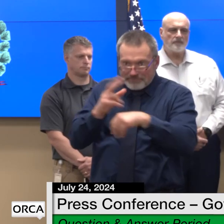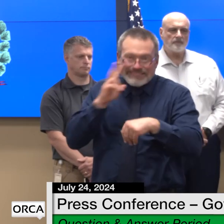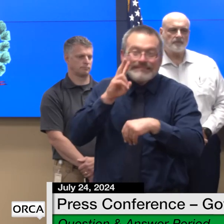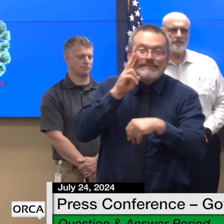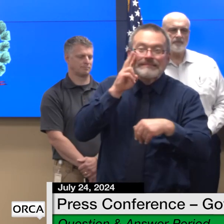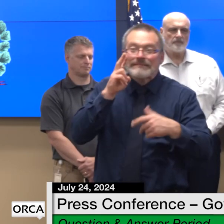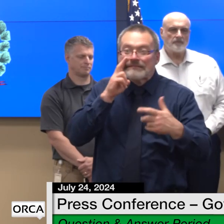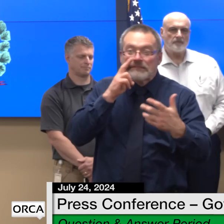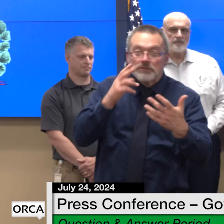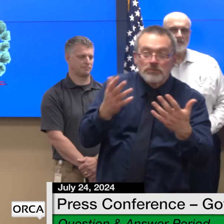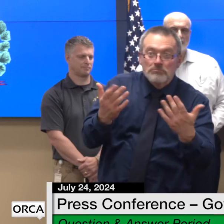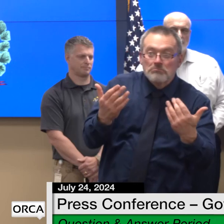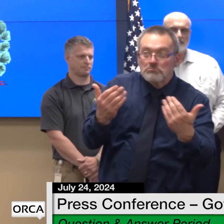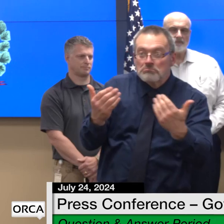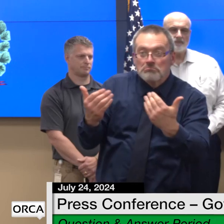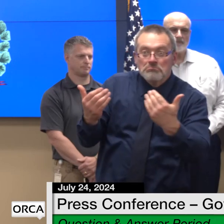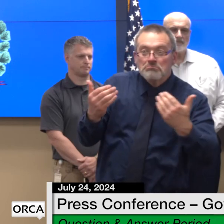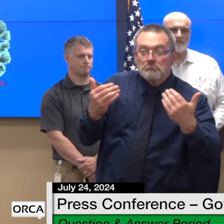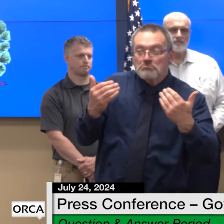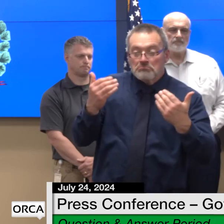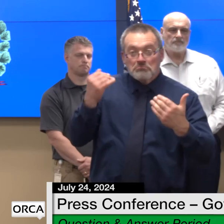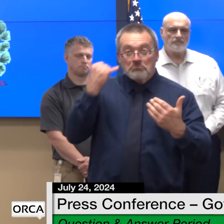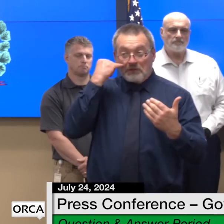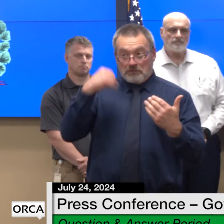than the federal government, but we'll see.